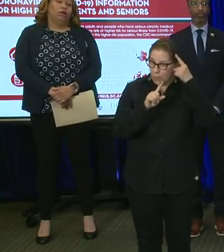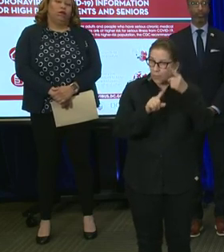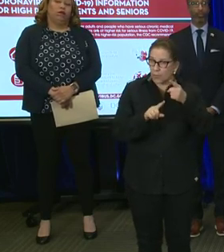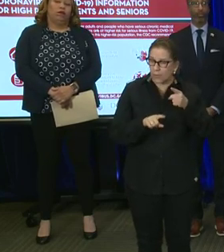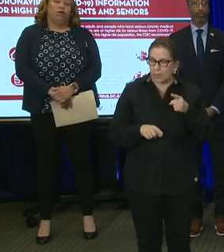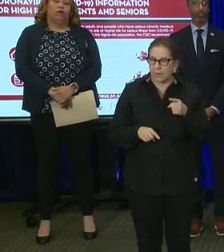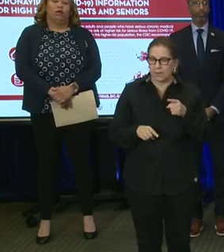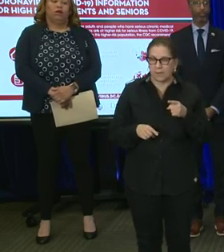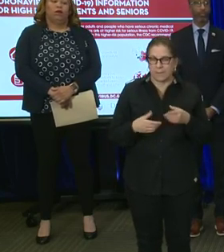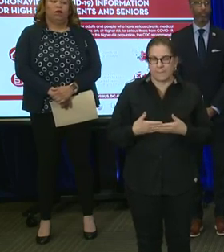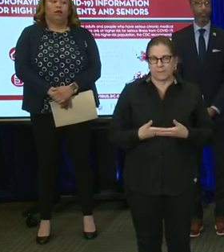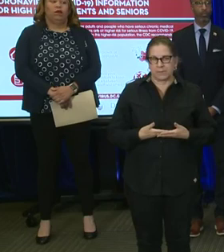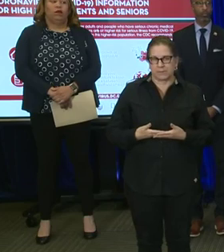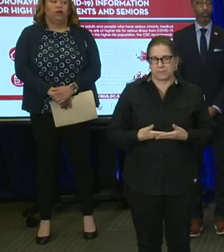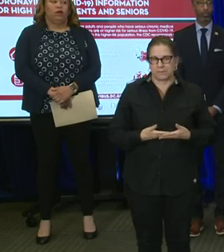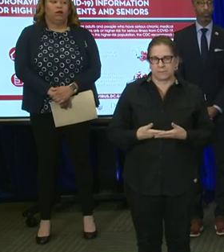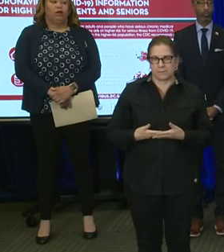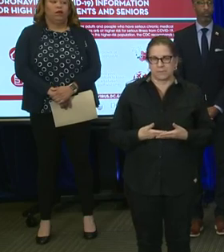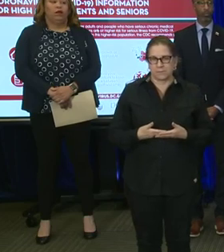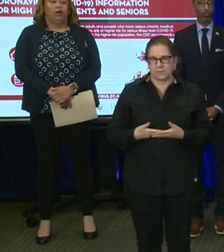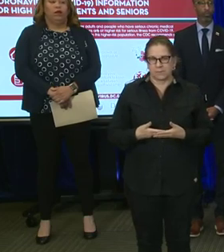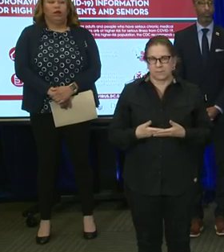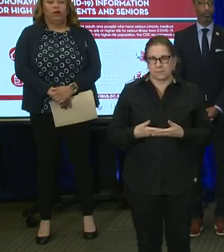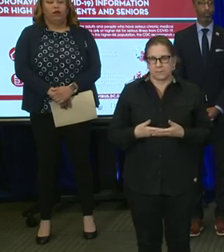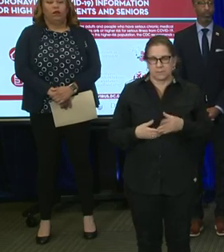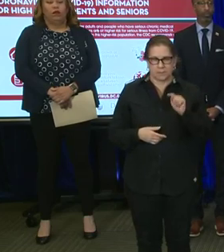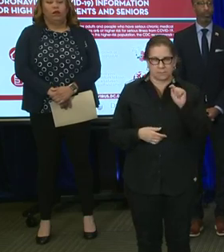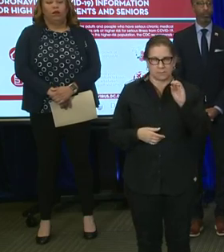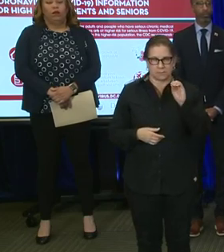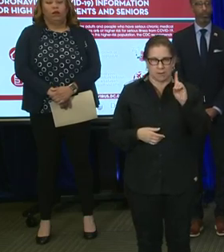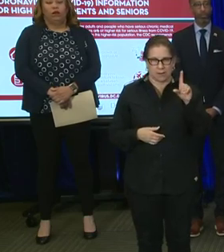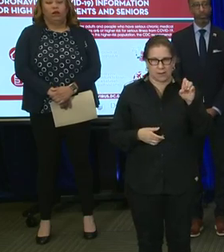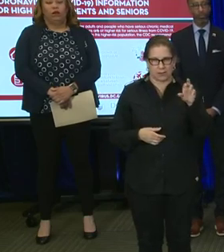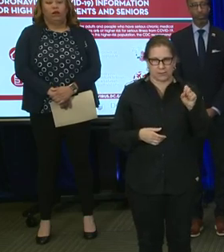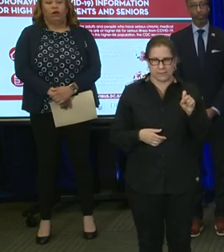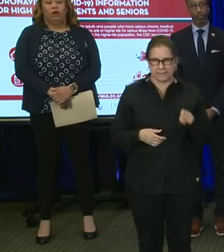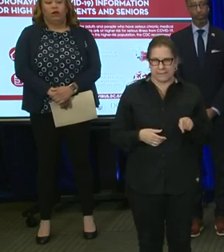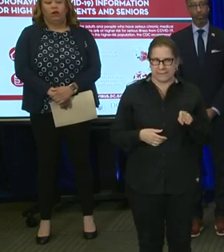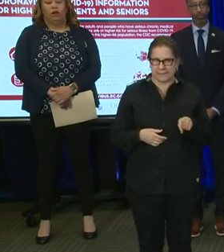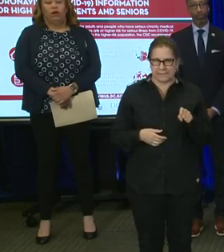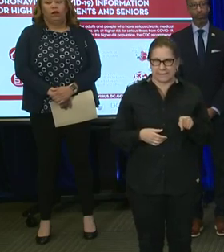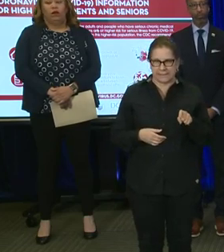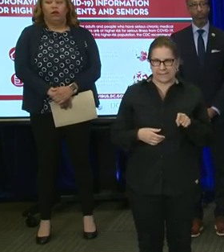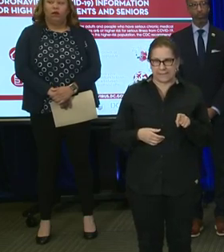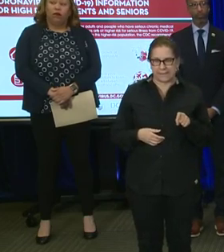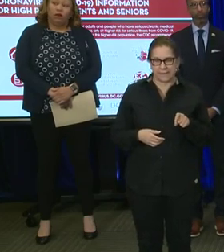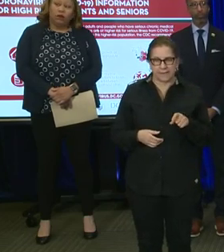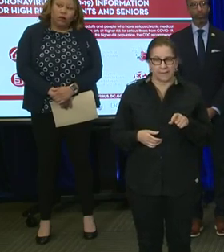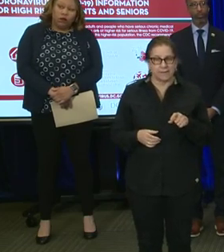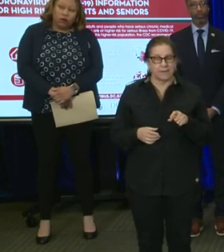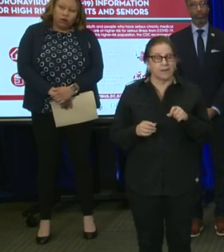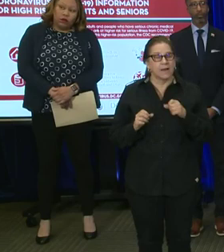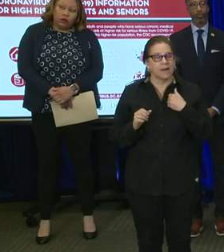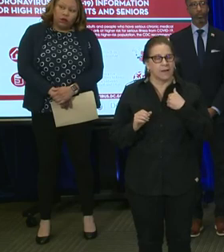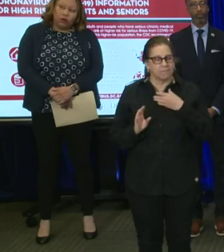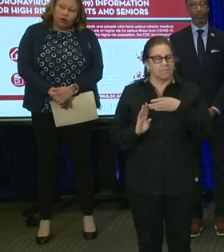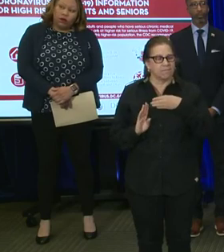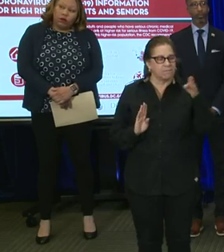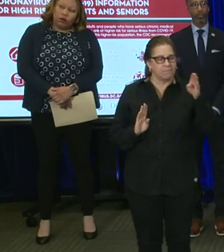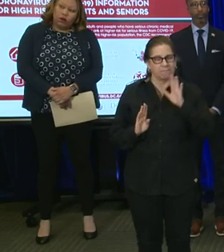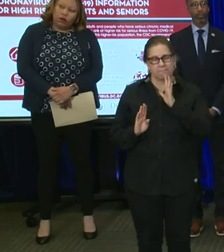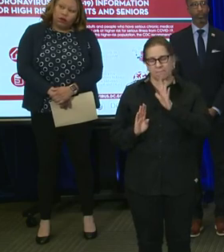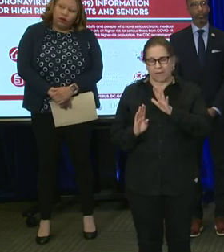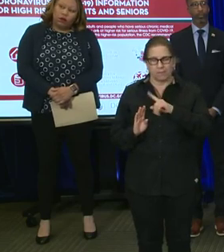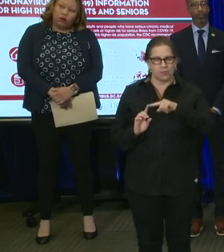and toddlers, but also for school-age children, so 5 to 12-year-olds. And in terms of the